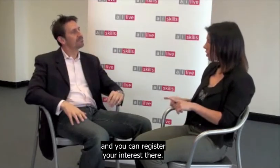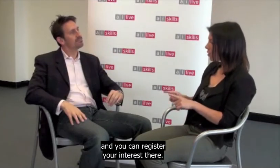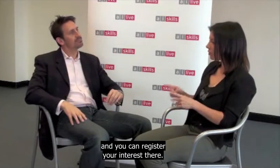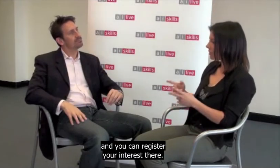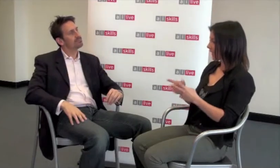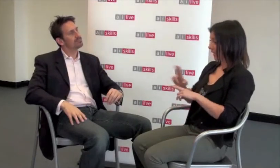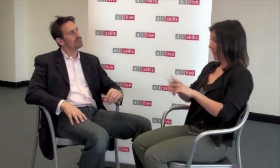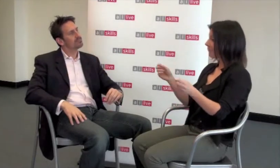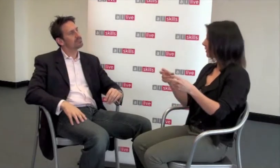there.